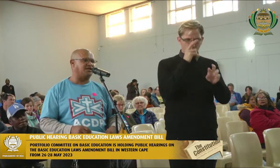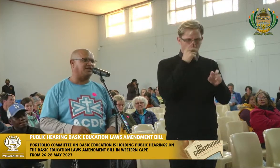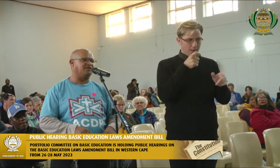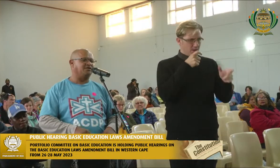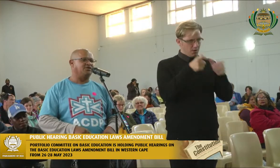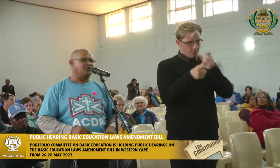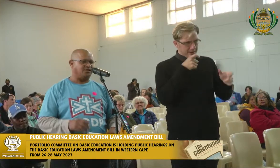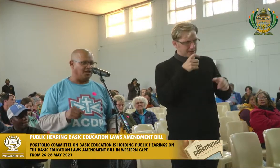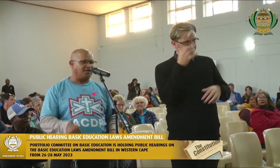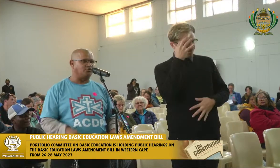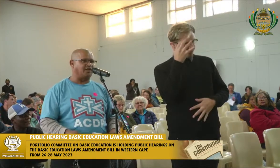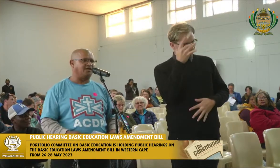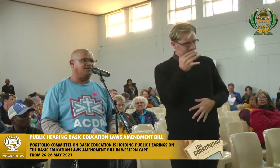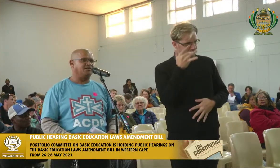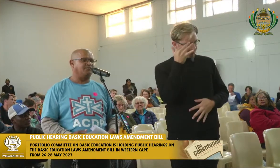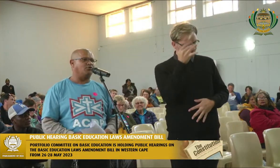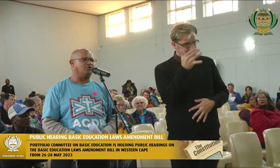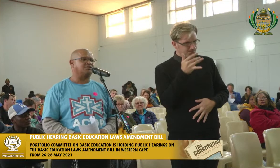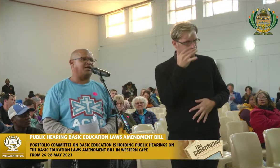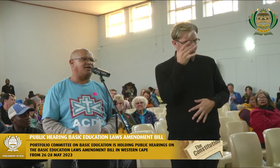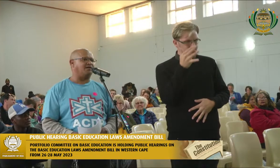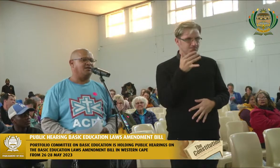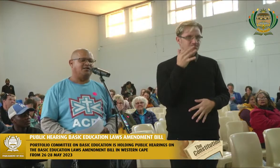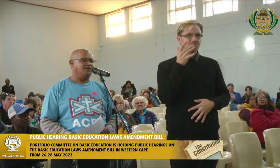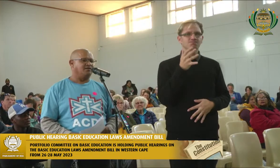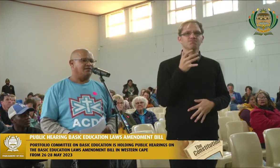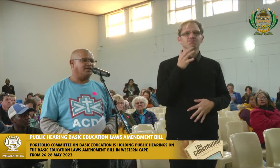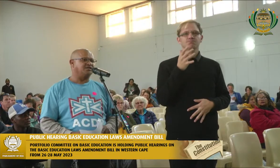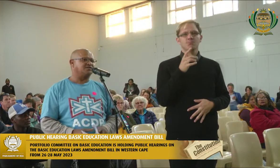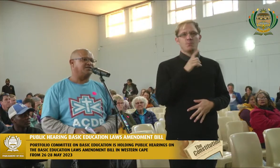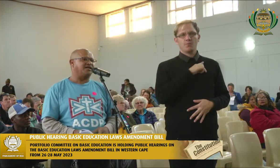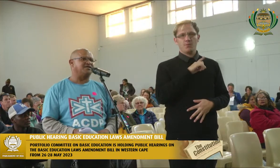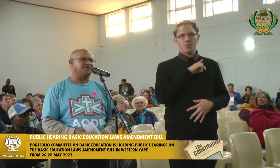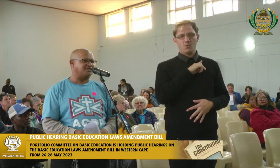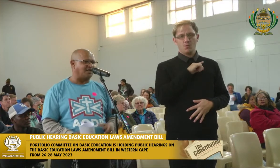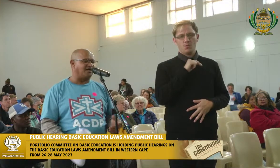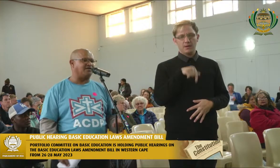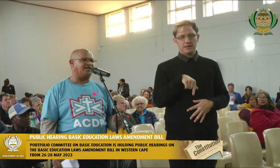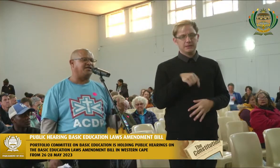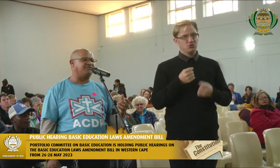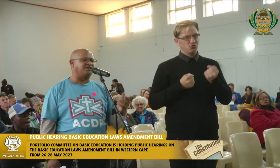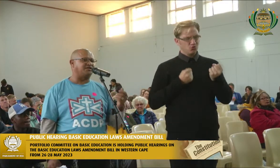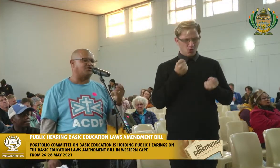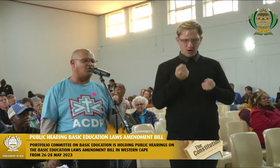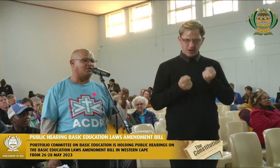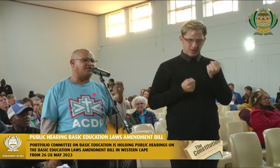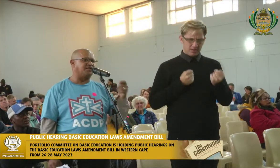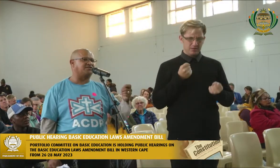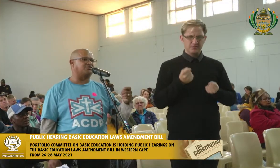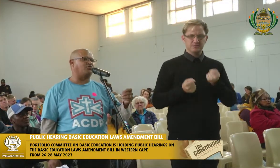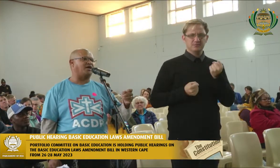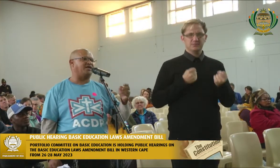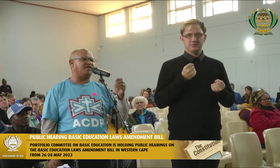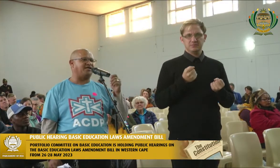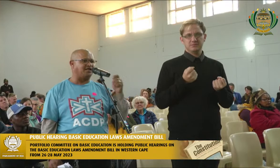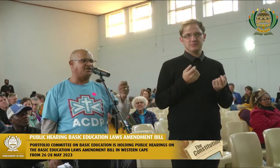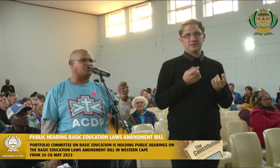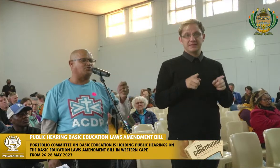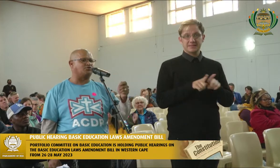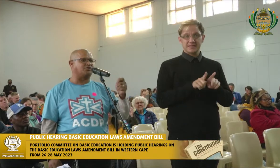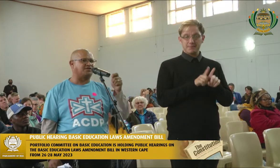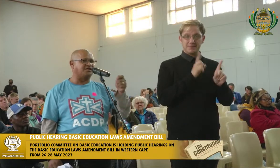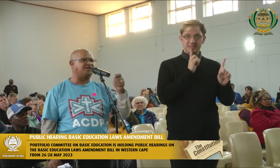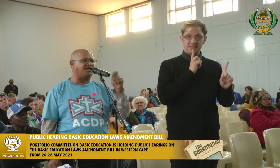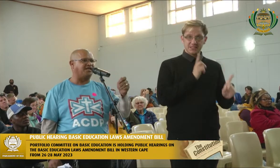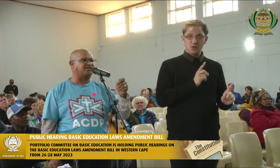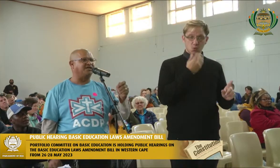I'm saying here today, because that is a struggle. And even the teachers who are in English